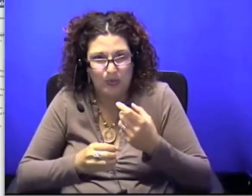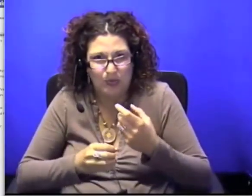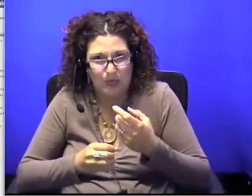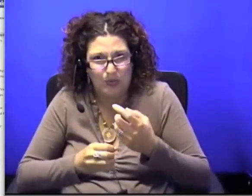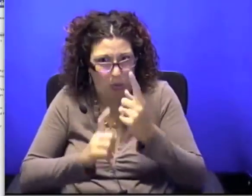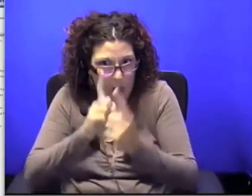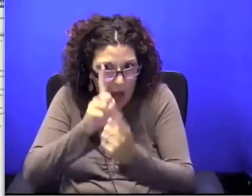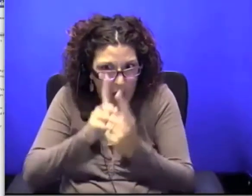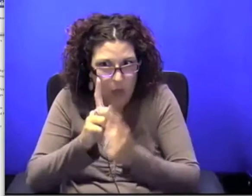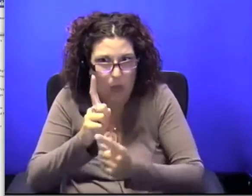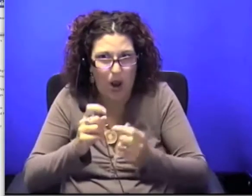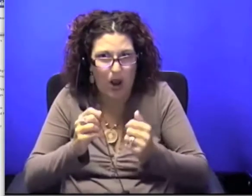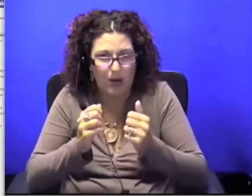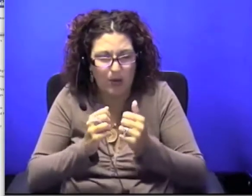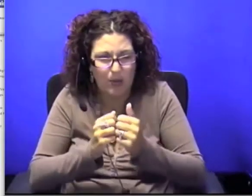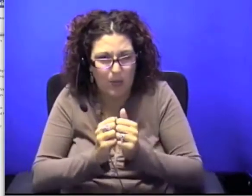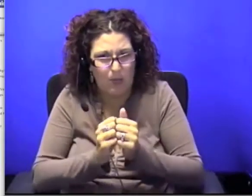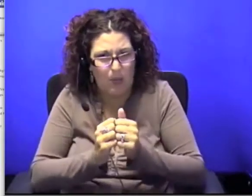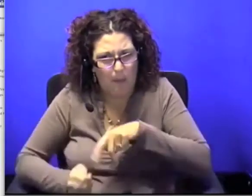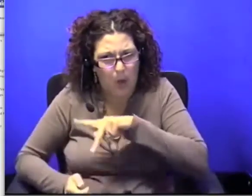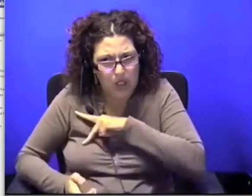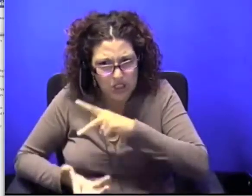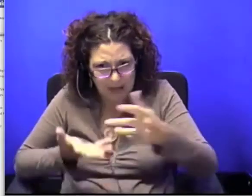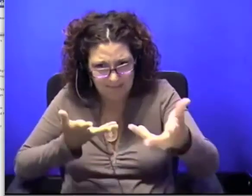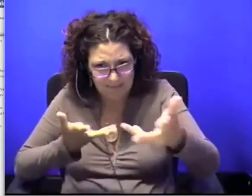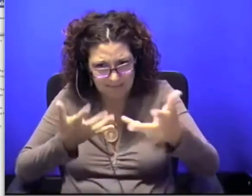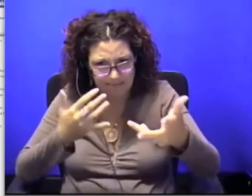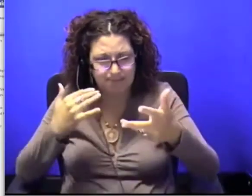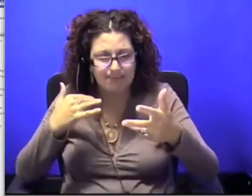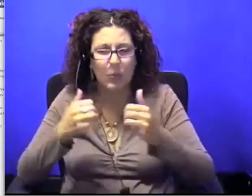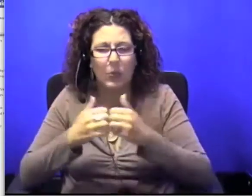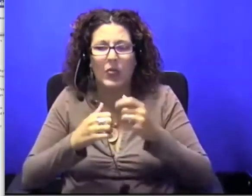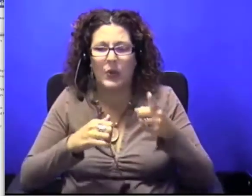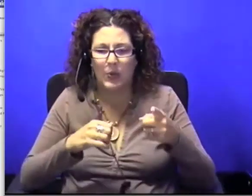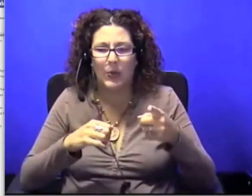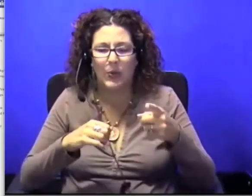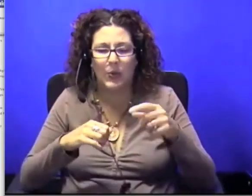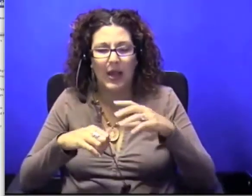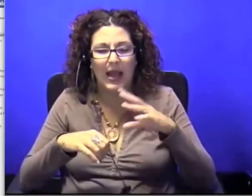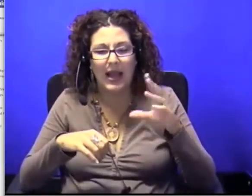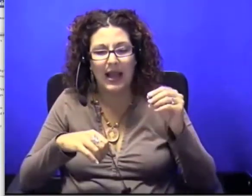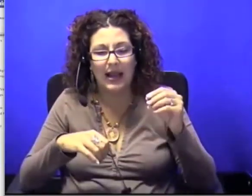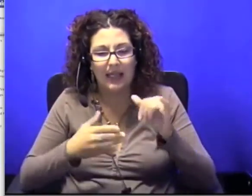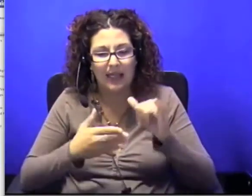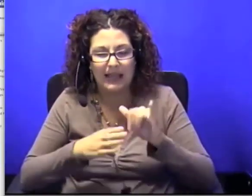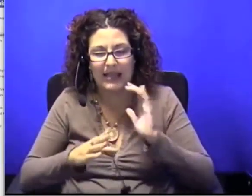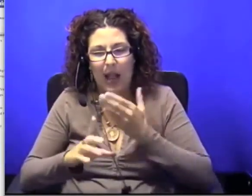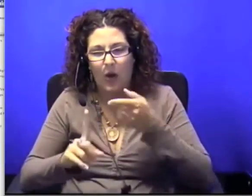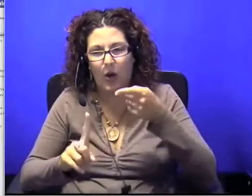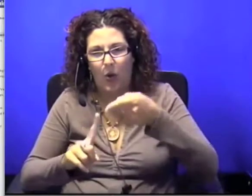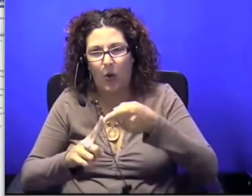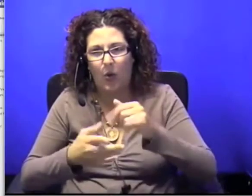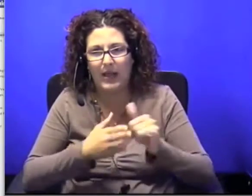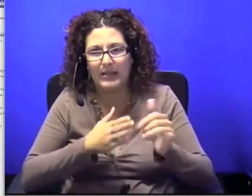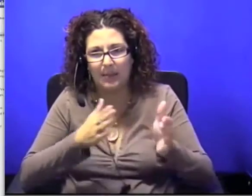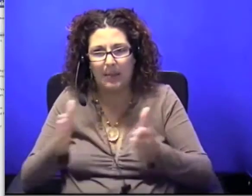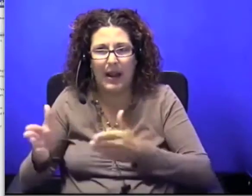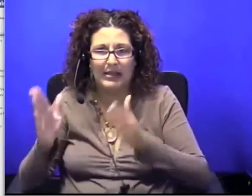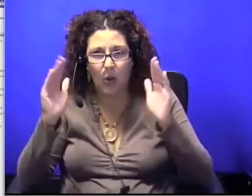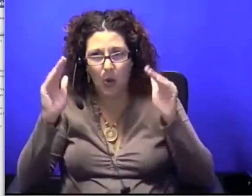us. We get to have, more personal contact with you. And that's our goal. That's our plan.